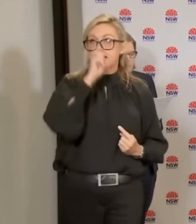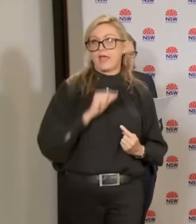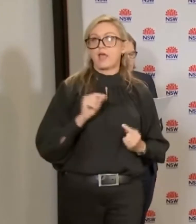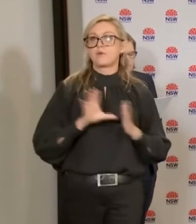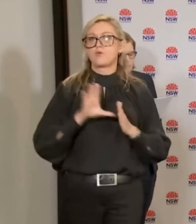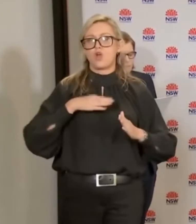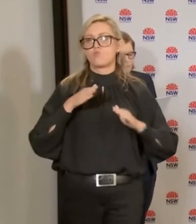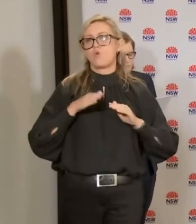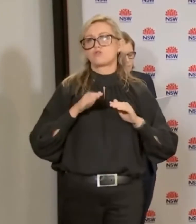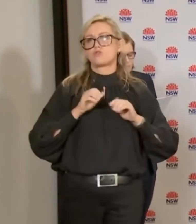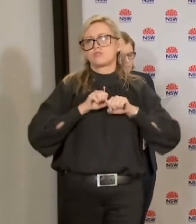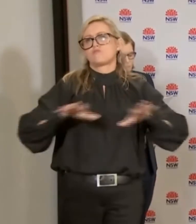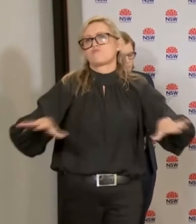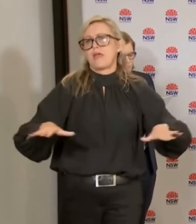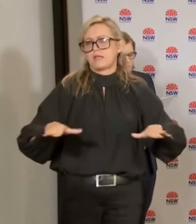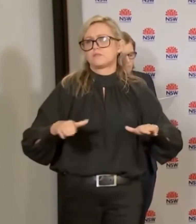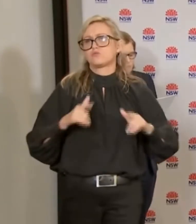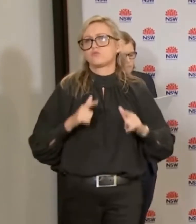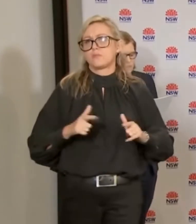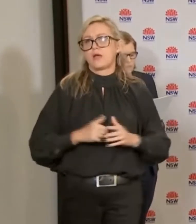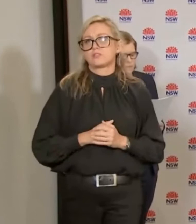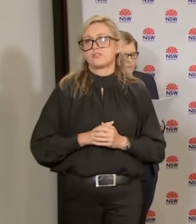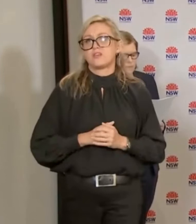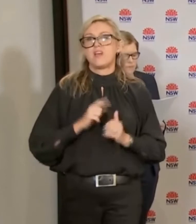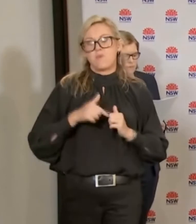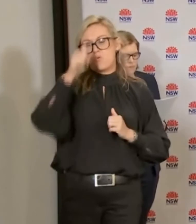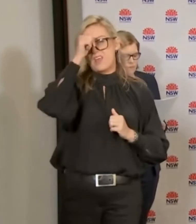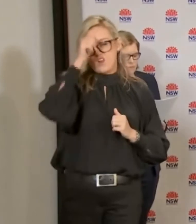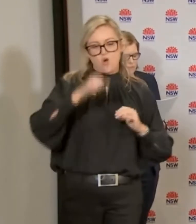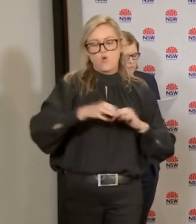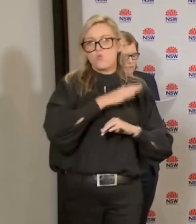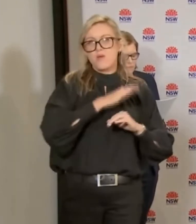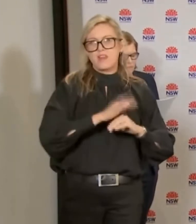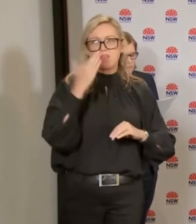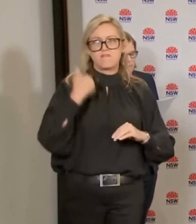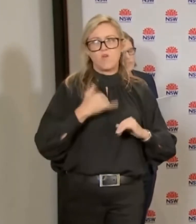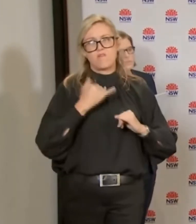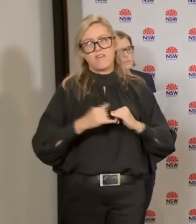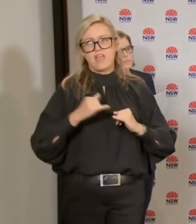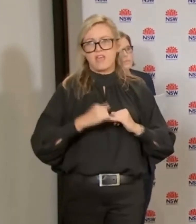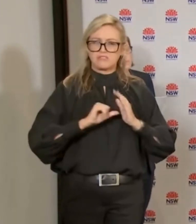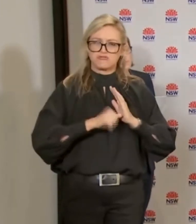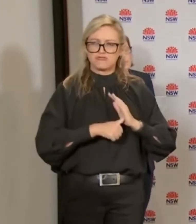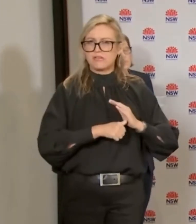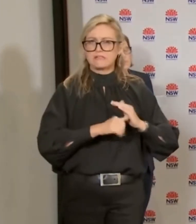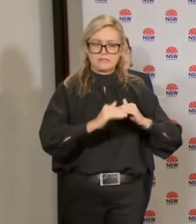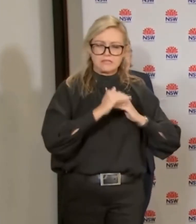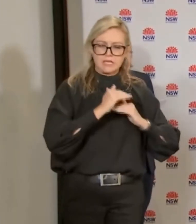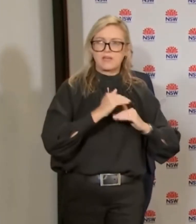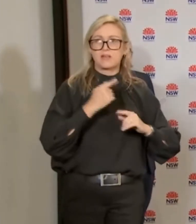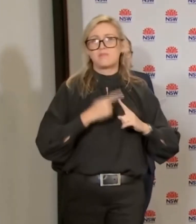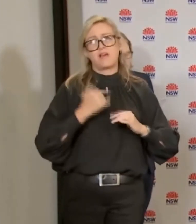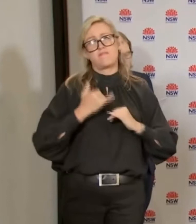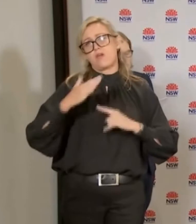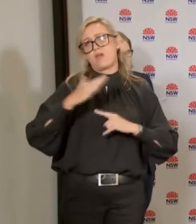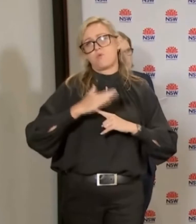we also acknowledge that industry has been hit hard, and we also appreciate what an important day it is for those who are getting married